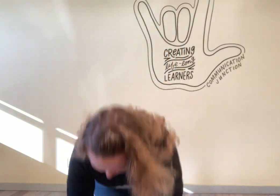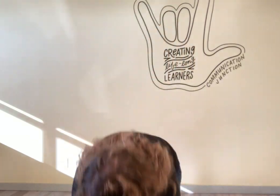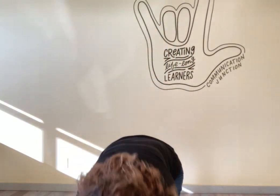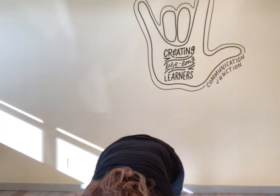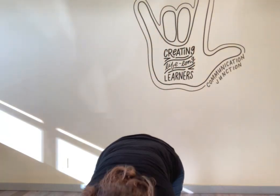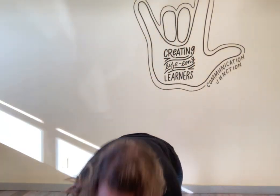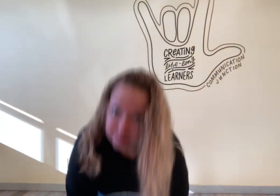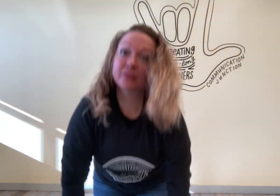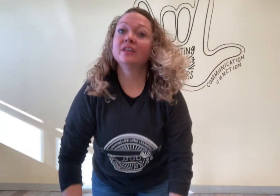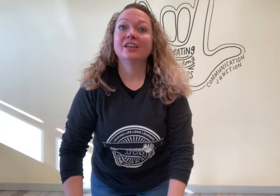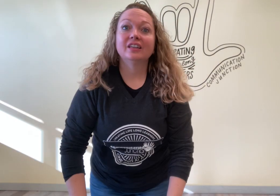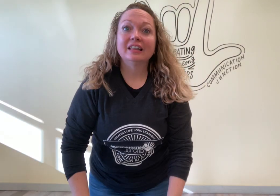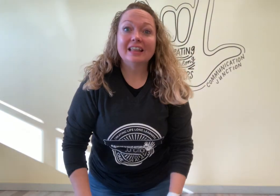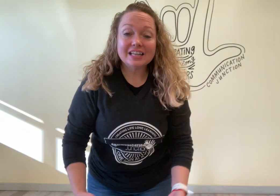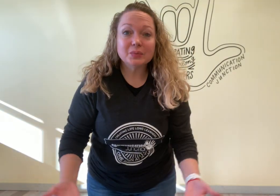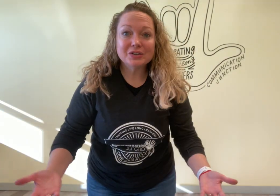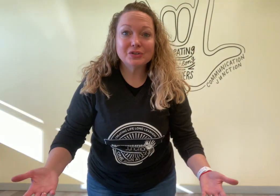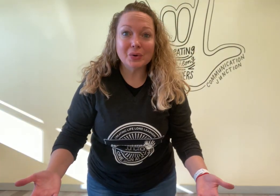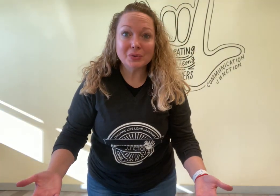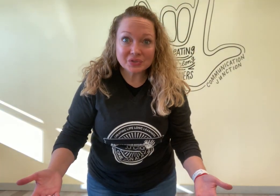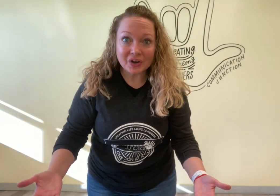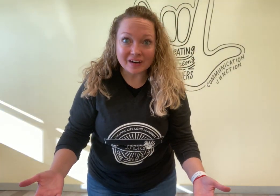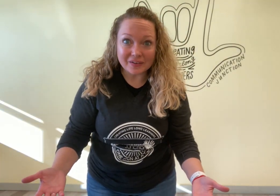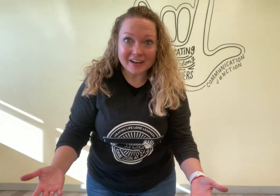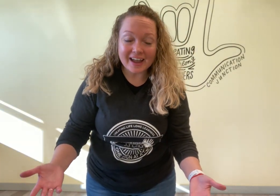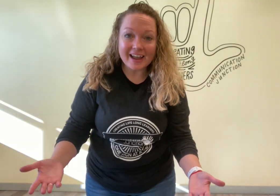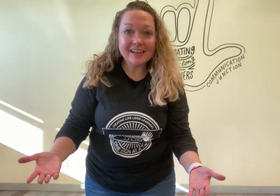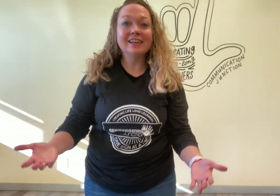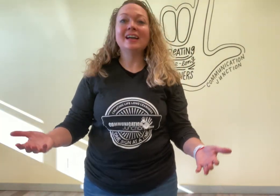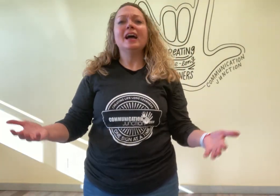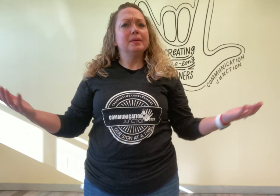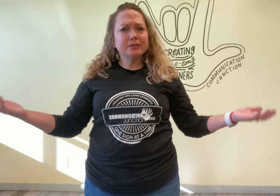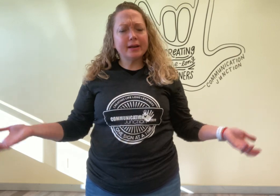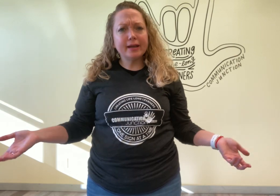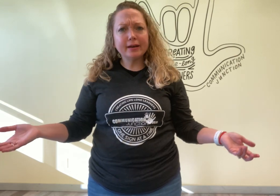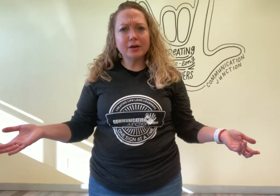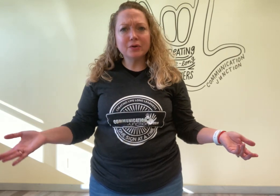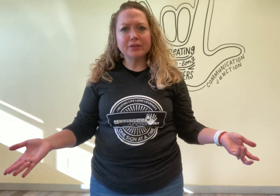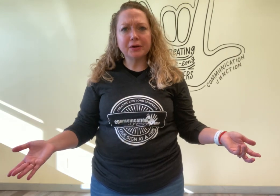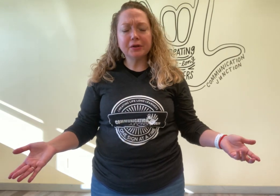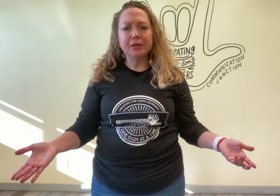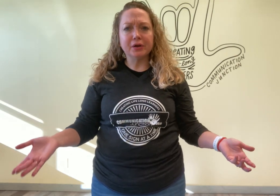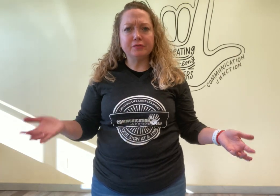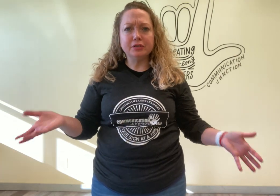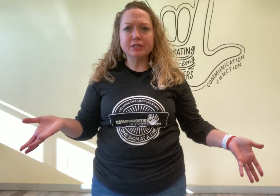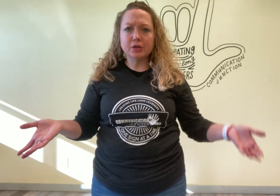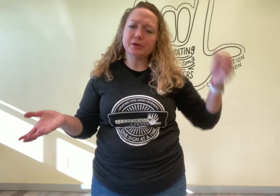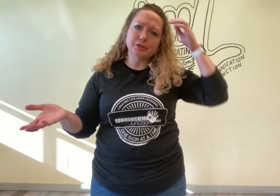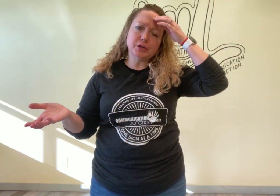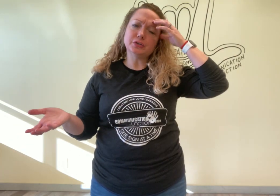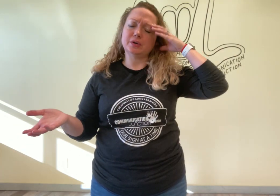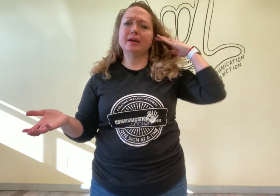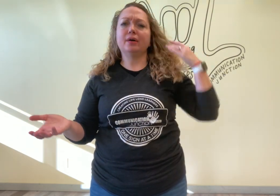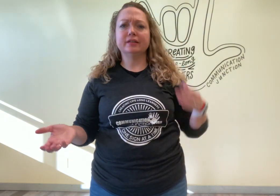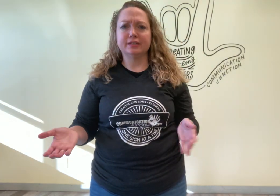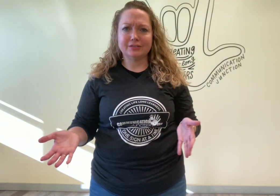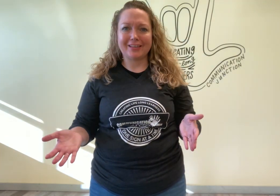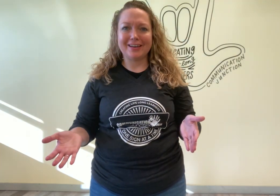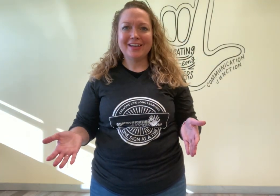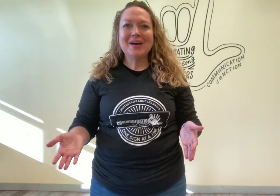quick. That's where your toes are, okay? I'm sorry I didn't go over that earlier. If you didn't know where your toes were, I apologize for that. But